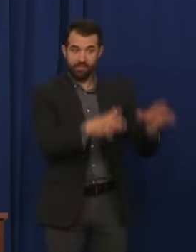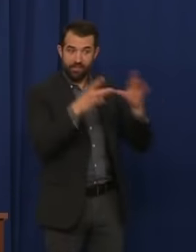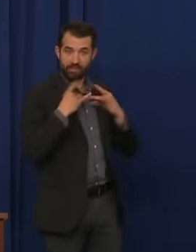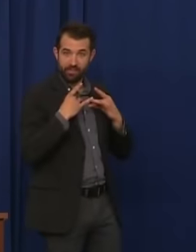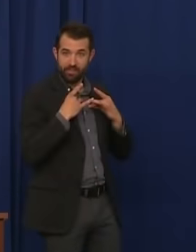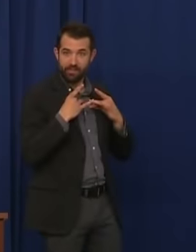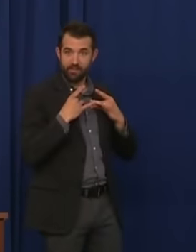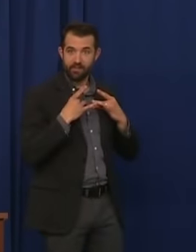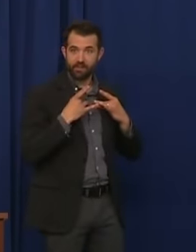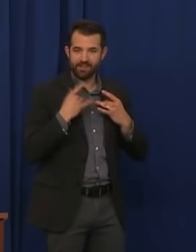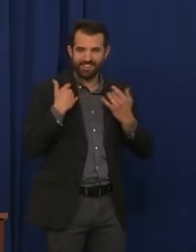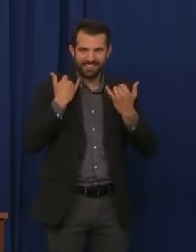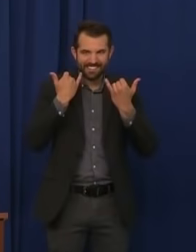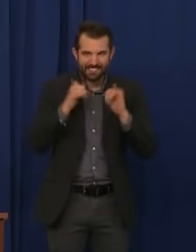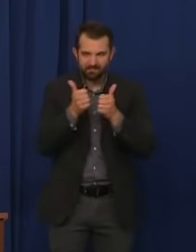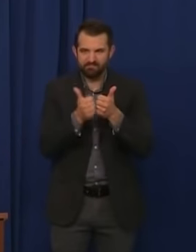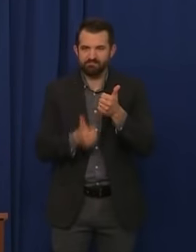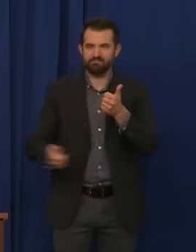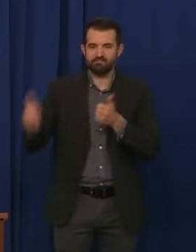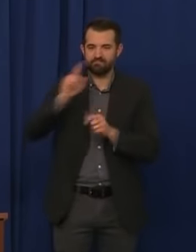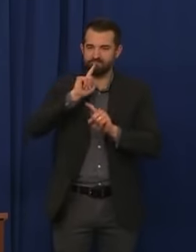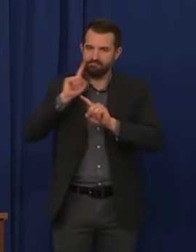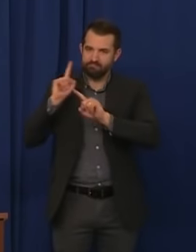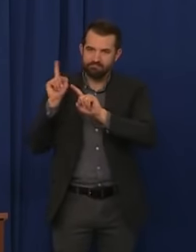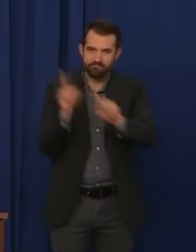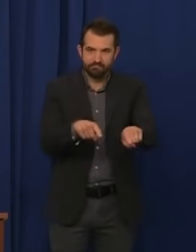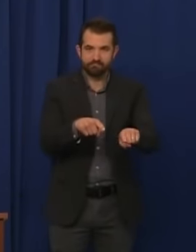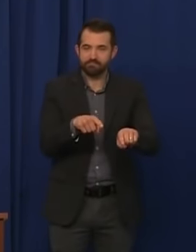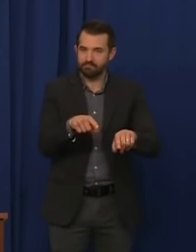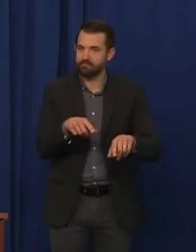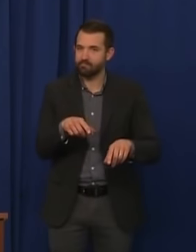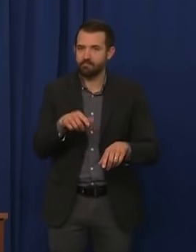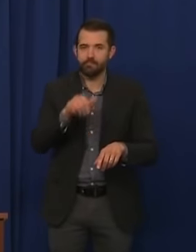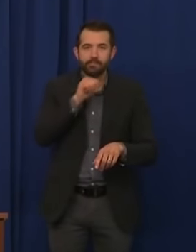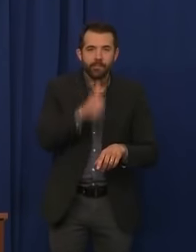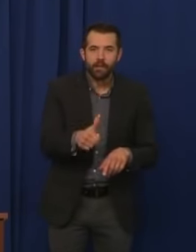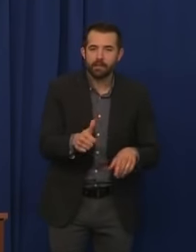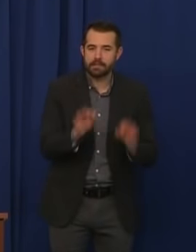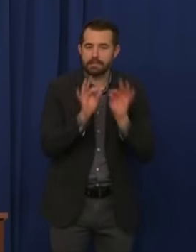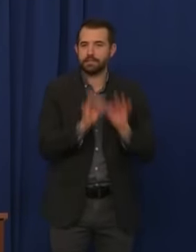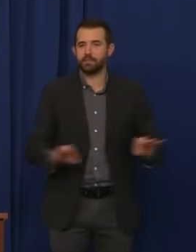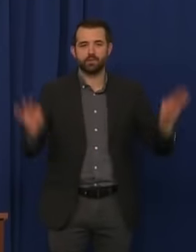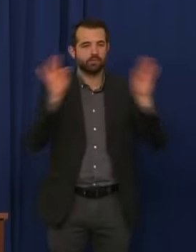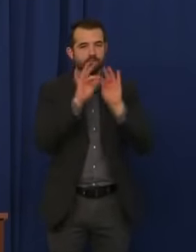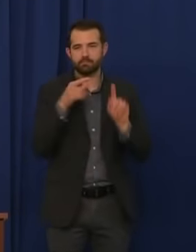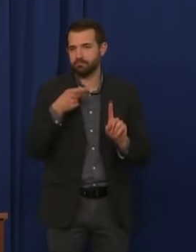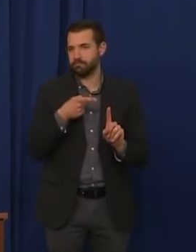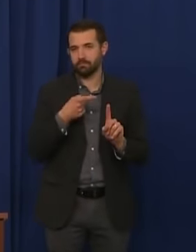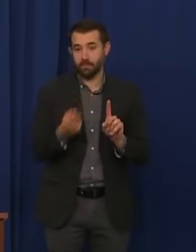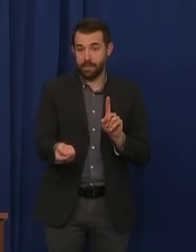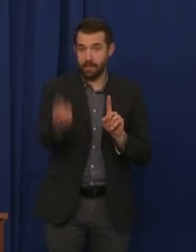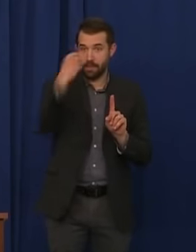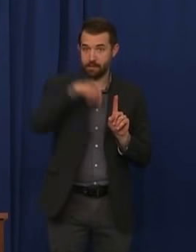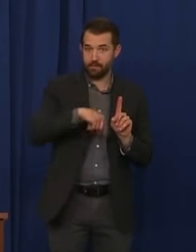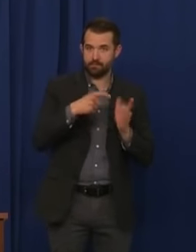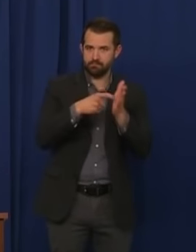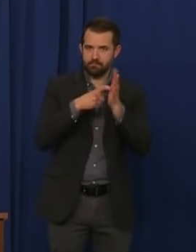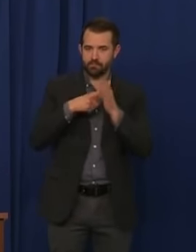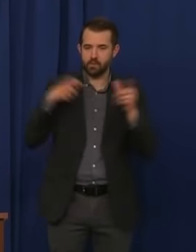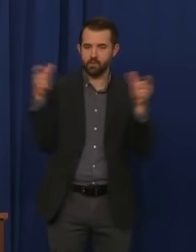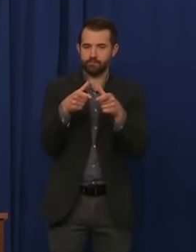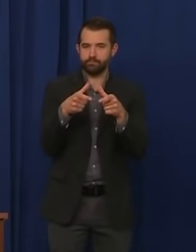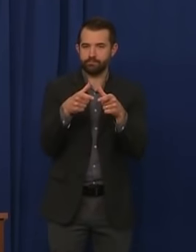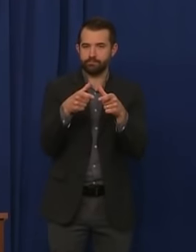other states, not for purpose that is deemed essential, like healthcare work, have to quarantine for